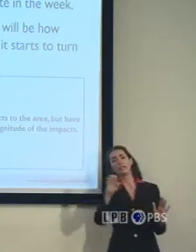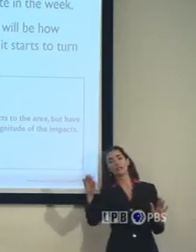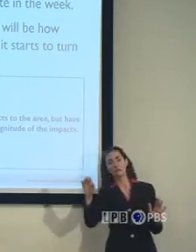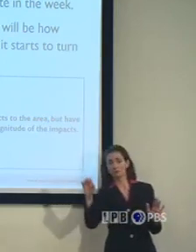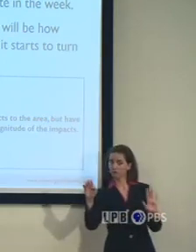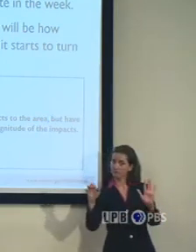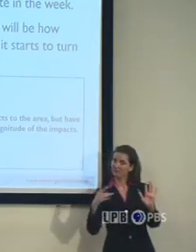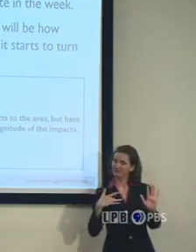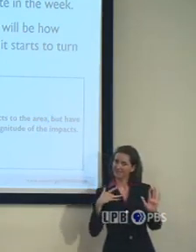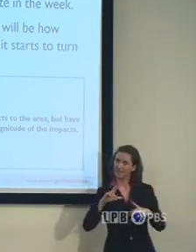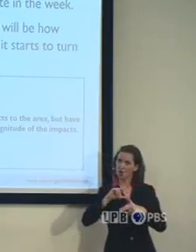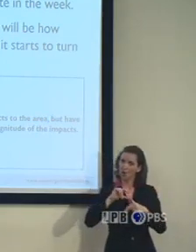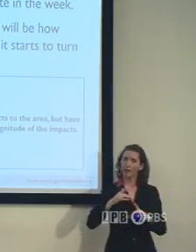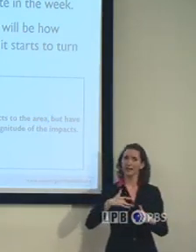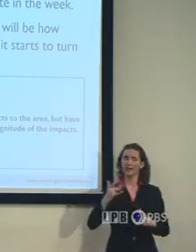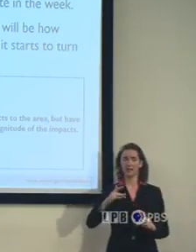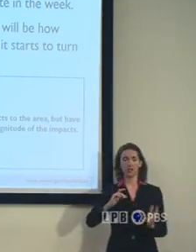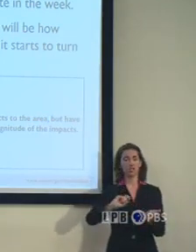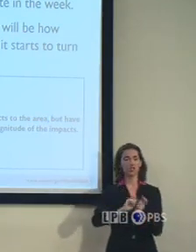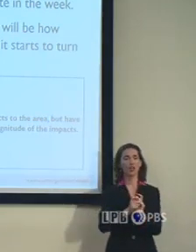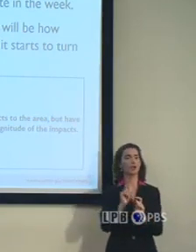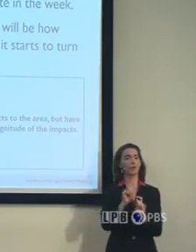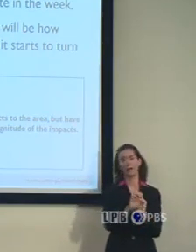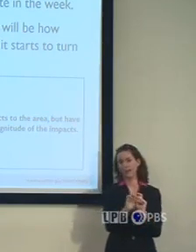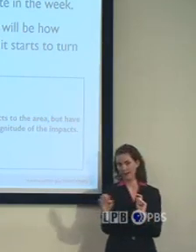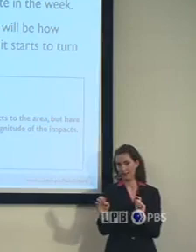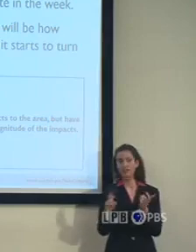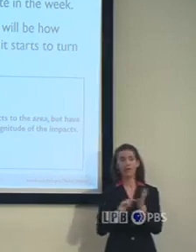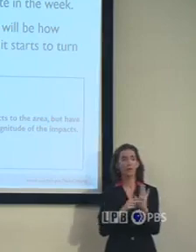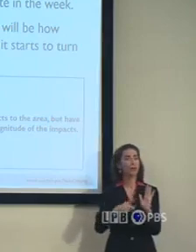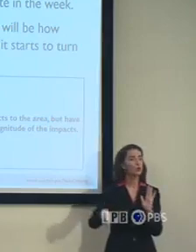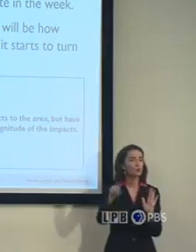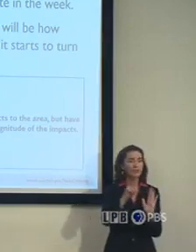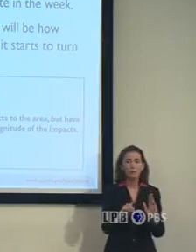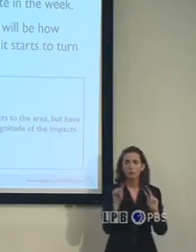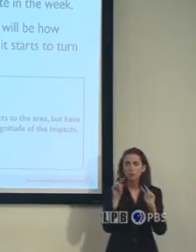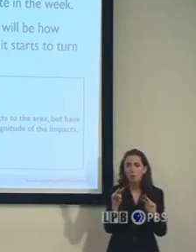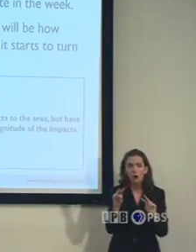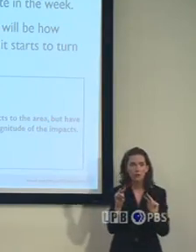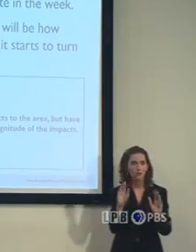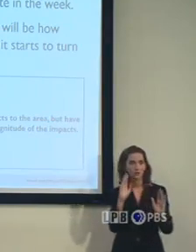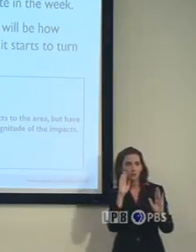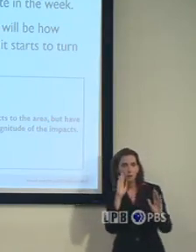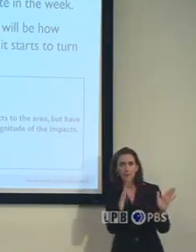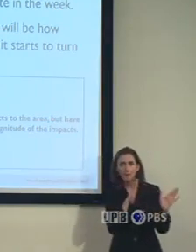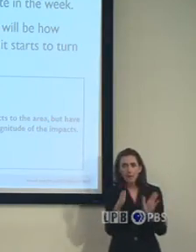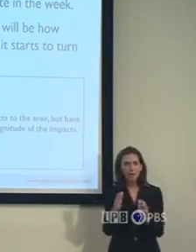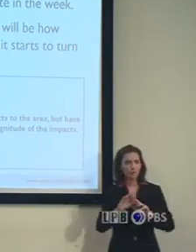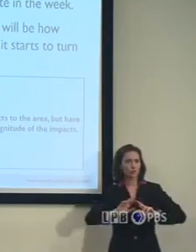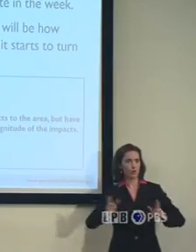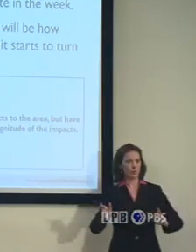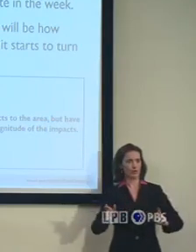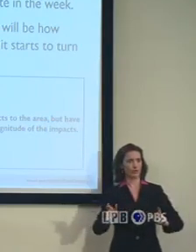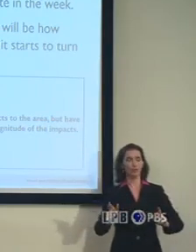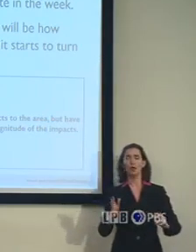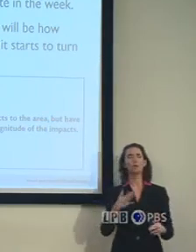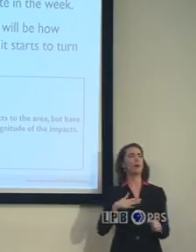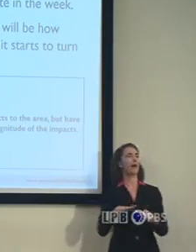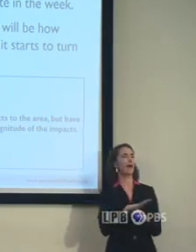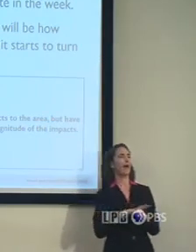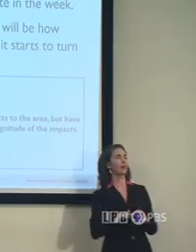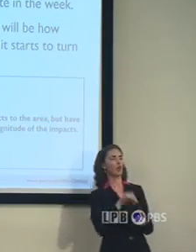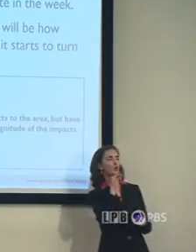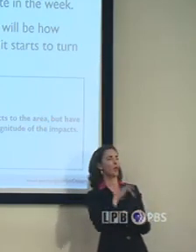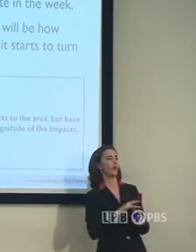things air, you still need to make sure that you're paying attention, staying aware, and have a plan in place to do what you need to do